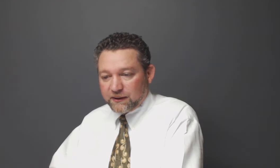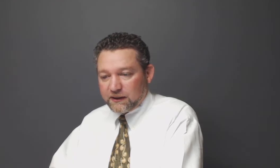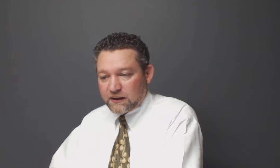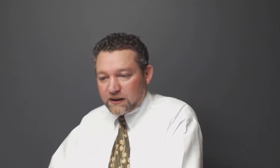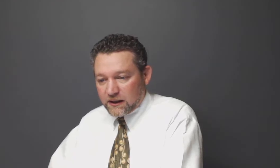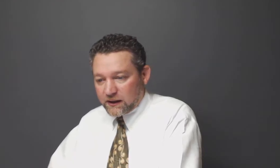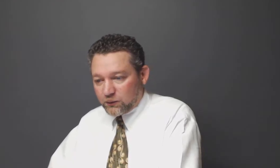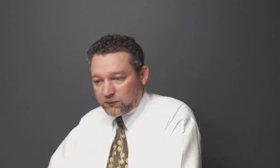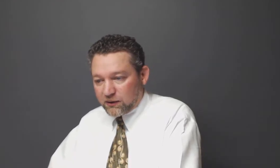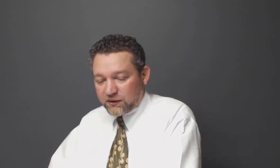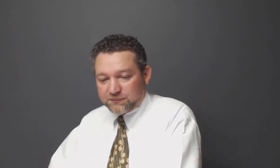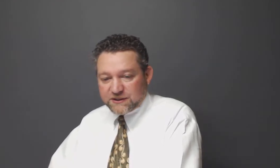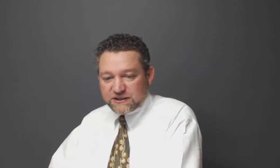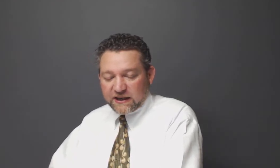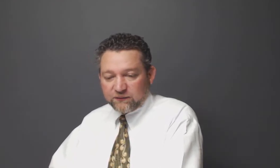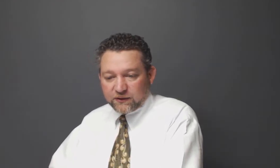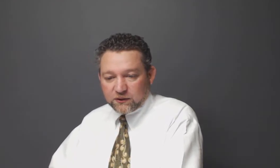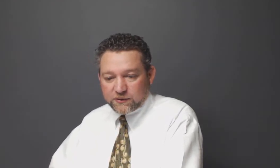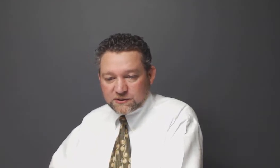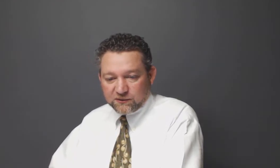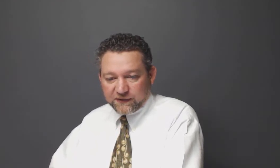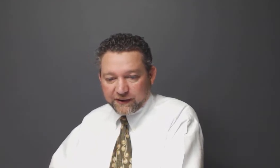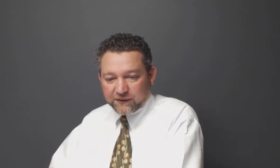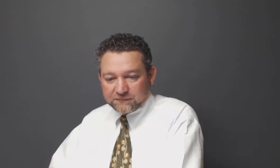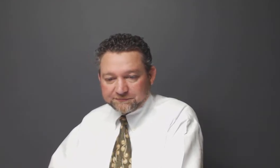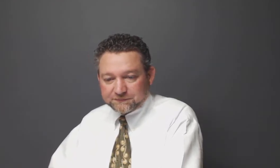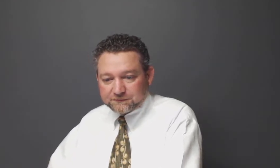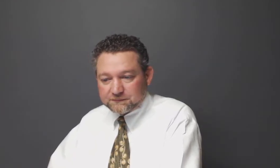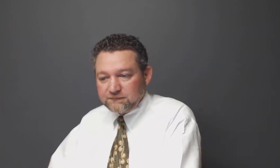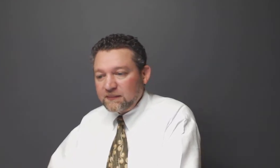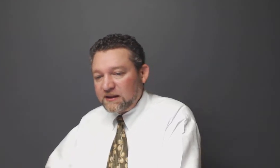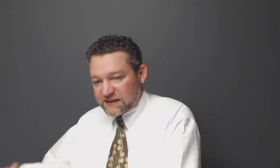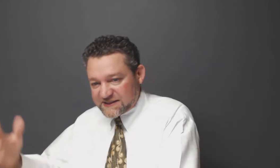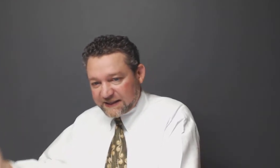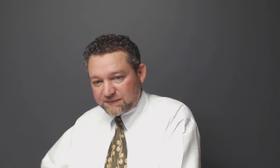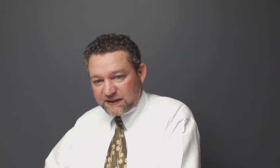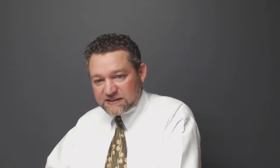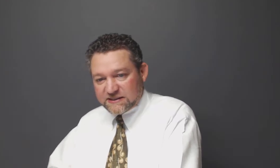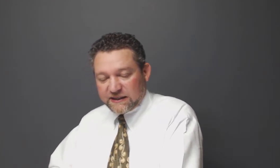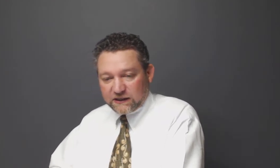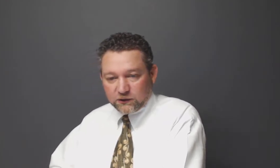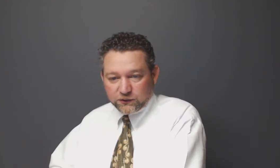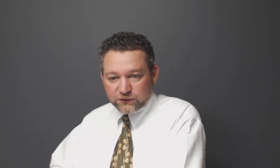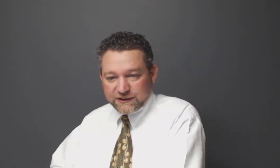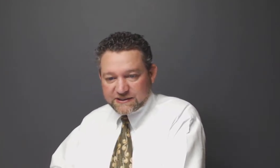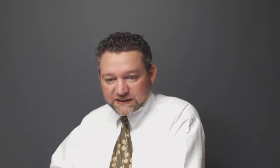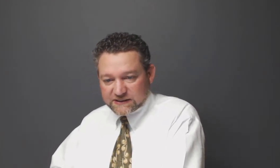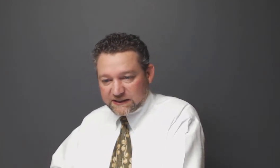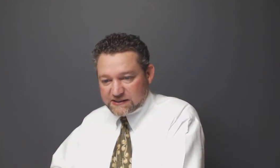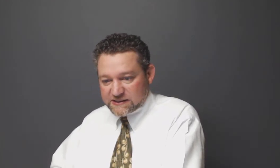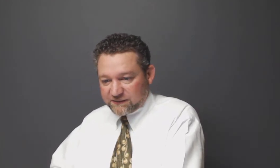but will burn up the chaff with unquenchable fire. The same thing is said in Luke